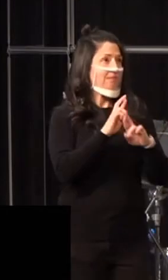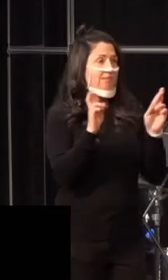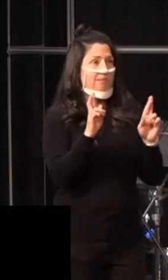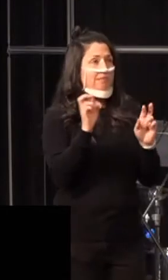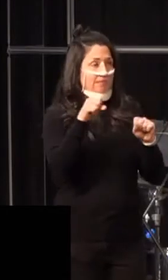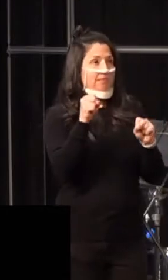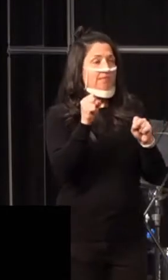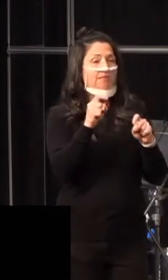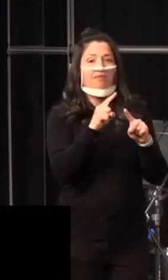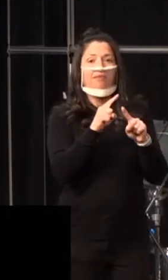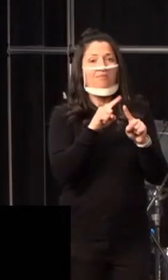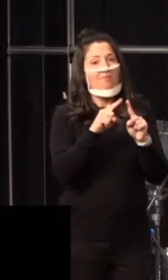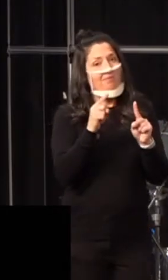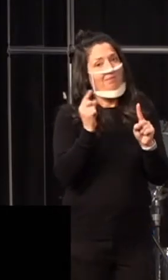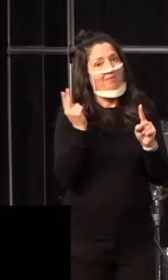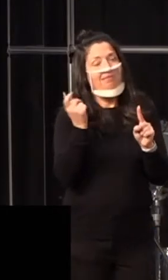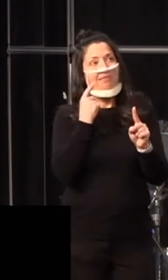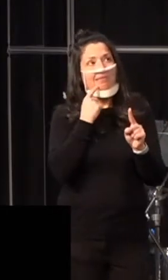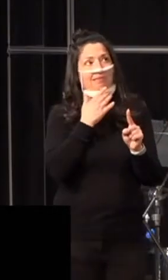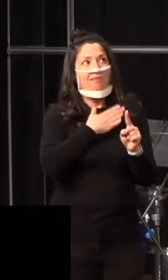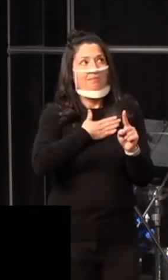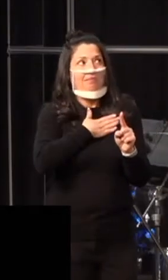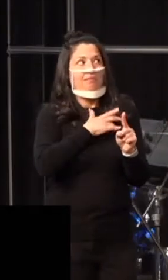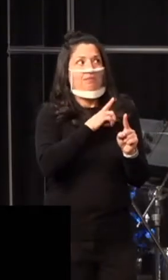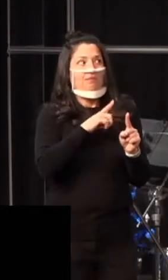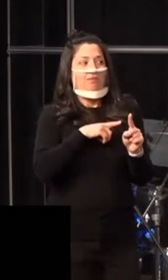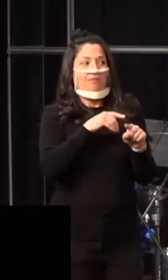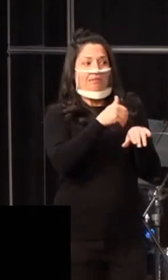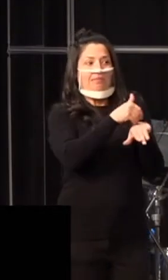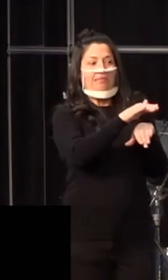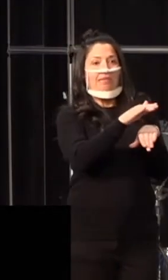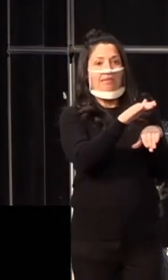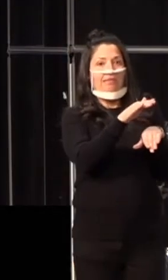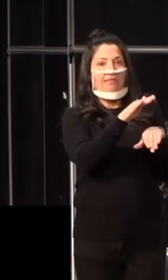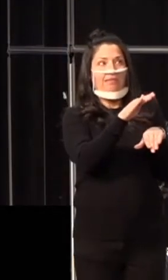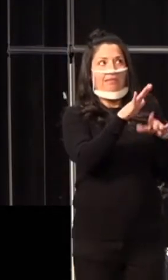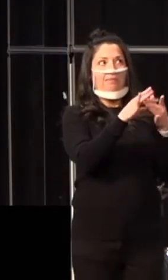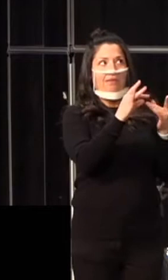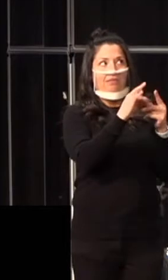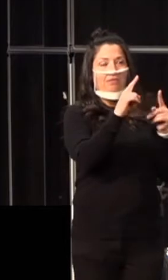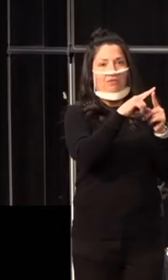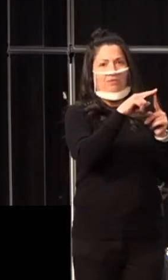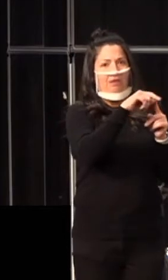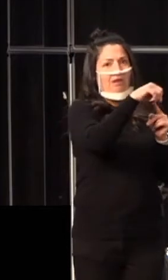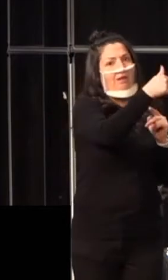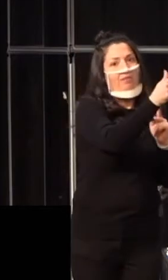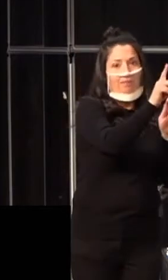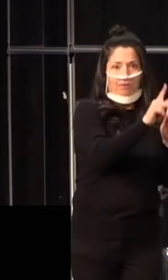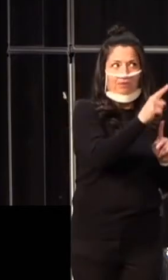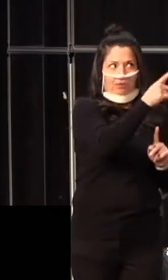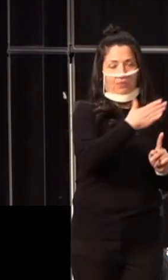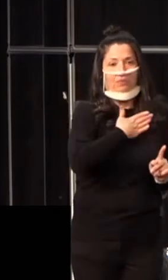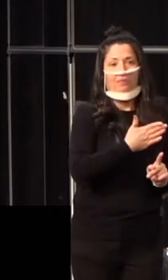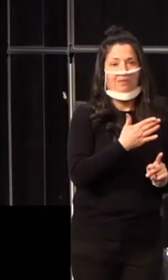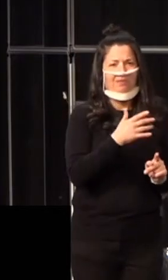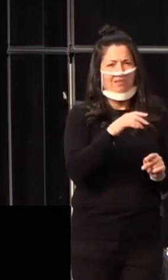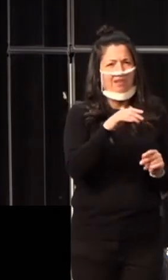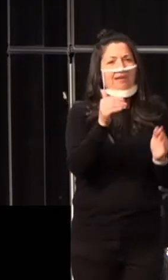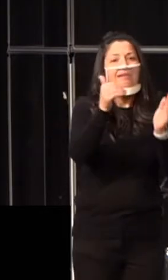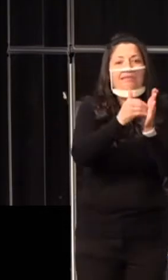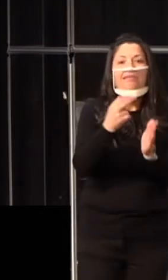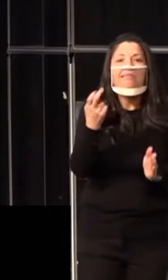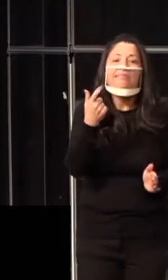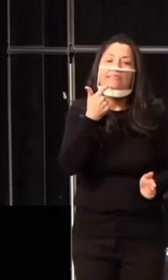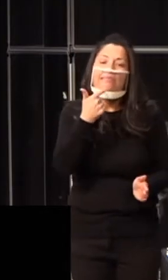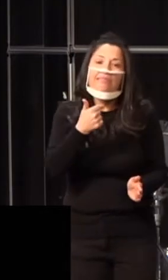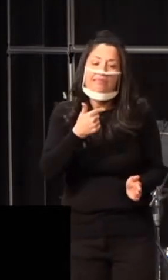He said, "Please, Lord, now send the message by whomever thou wilt." The fifth time, choose someone else. I'm not your guy. I